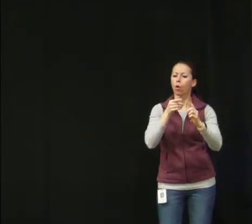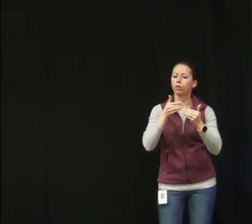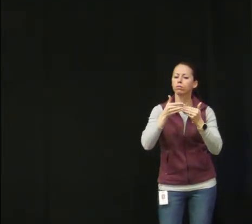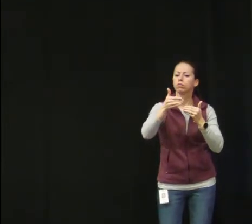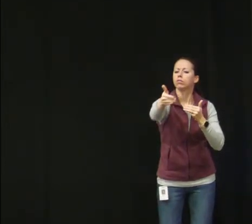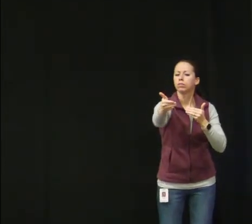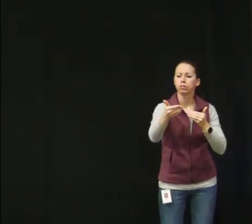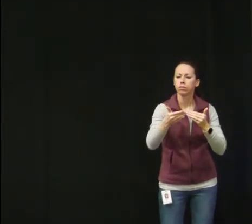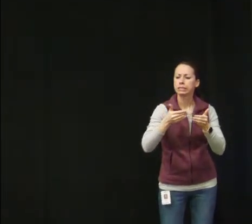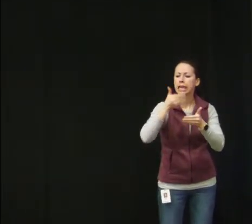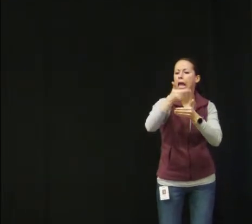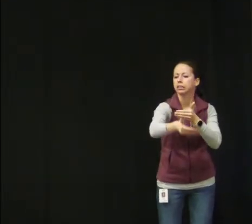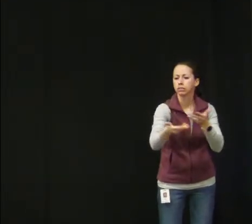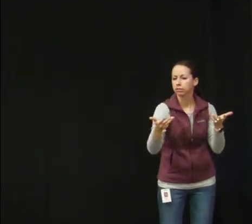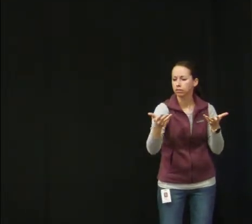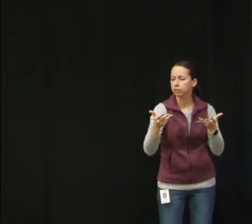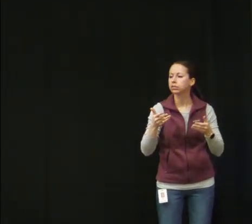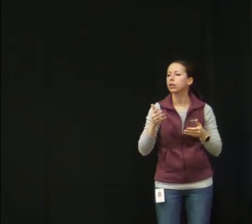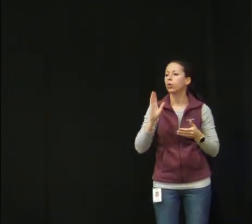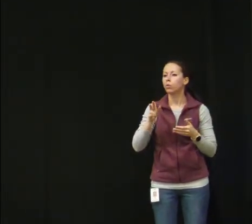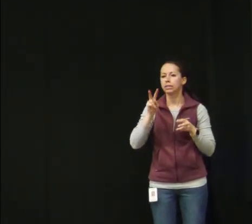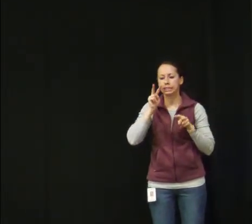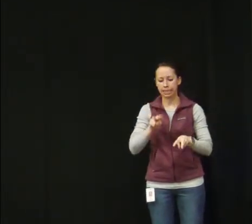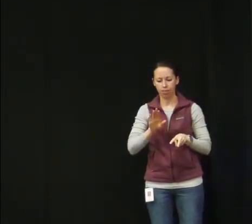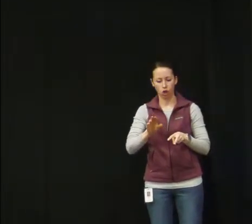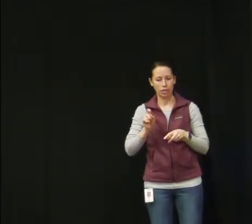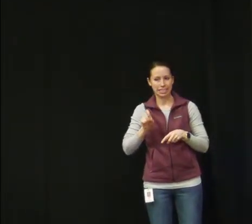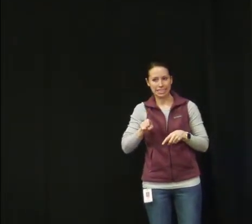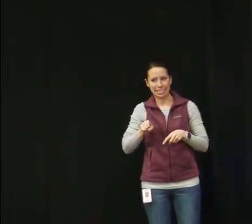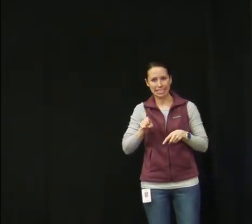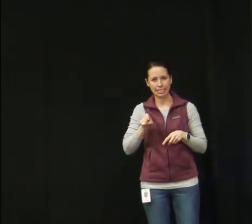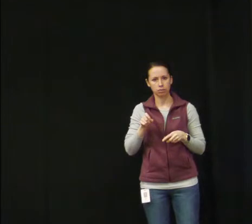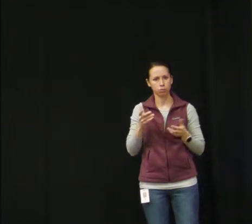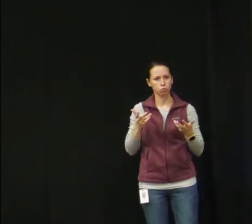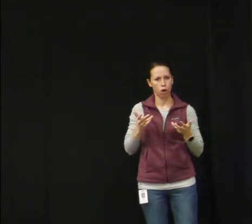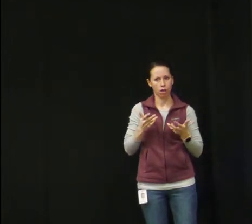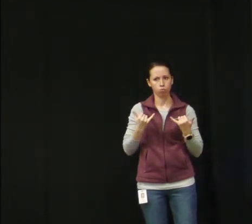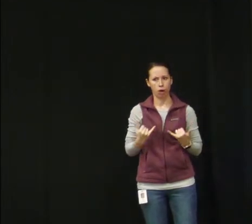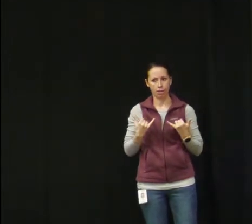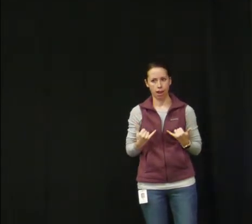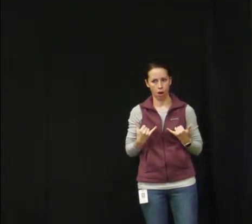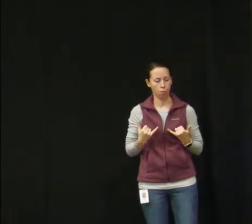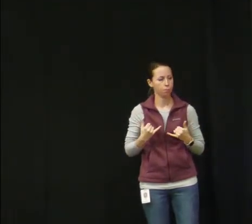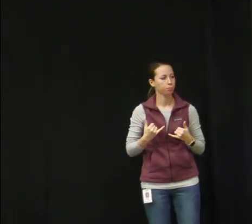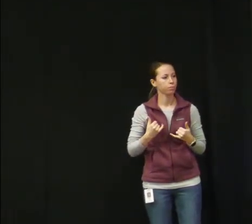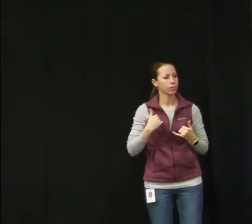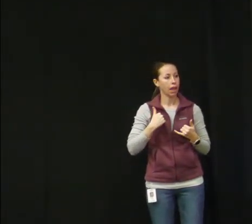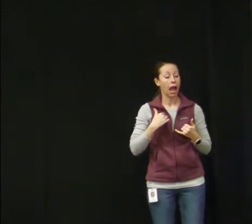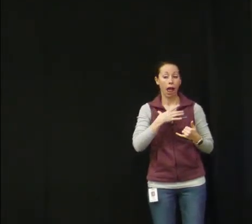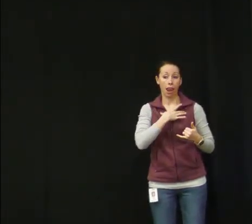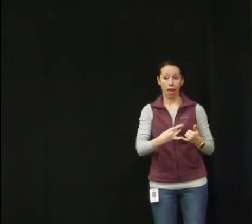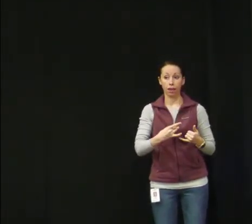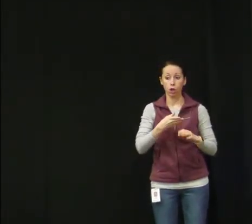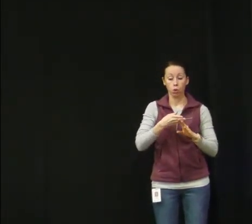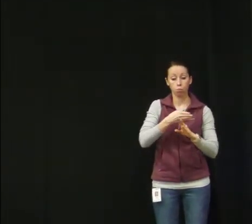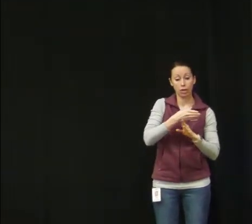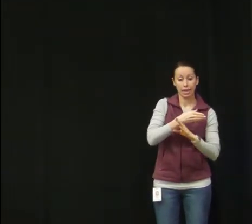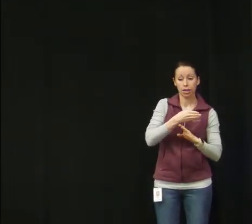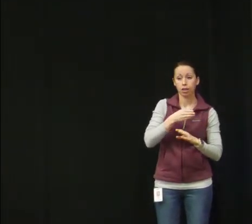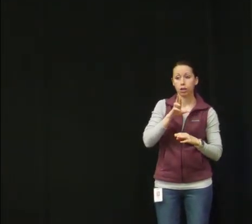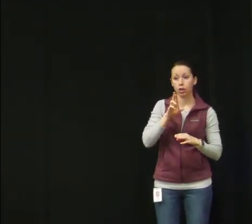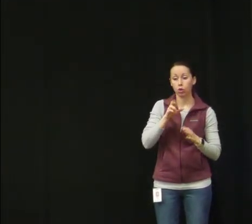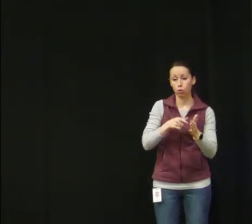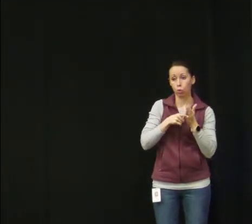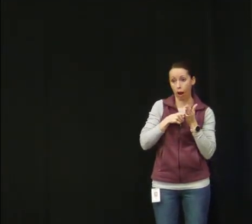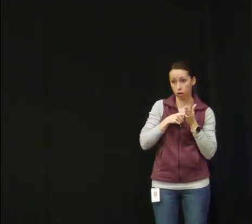are, and really look at where the need is for them. I really like to look at the prerequisite skills to